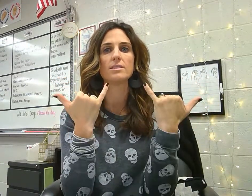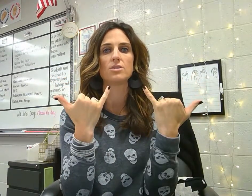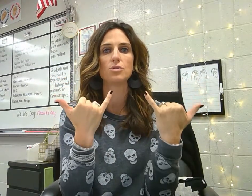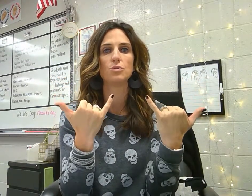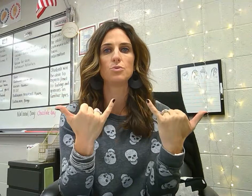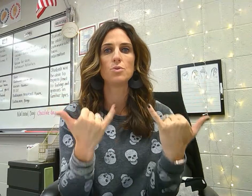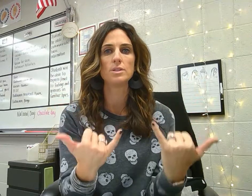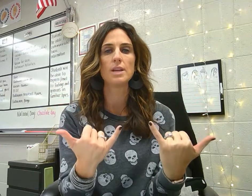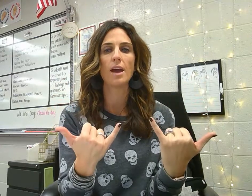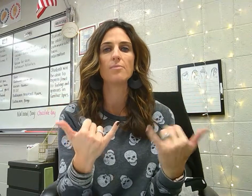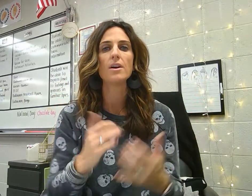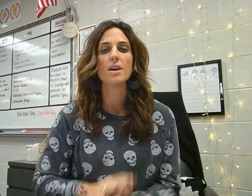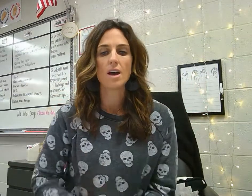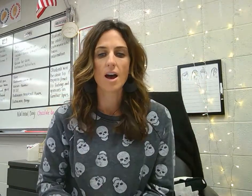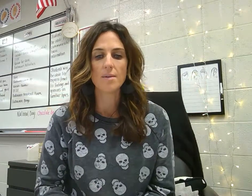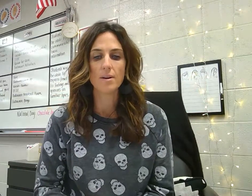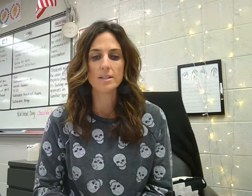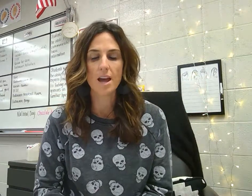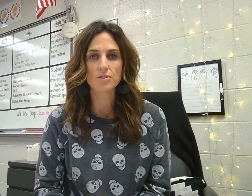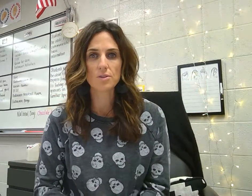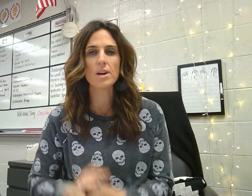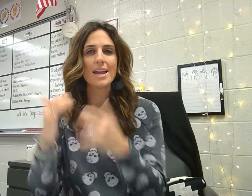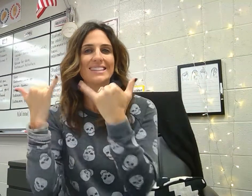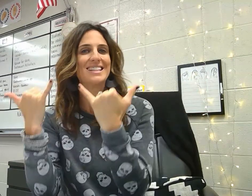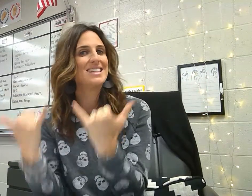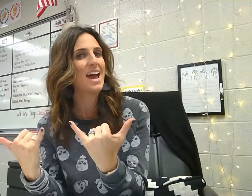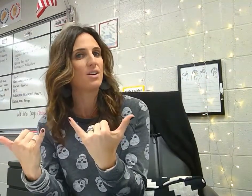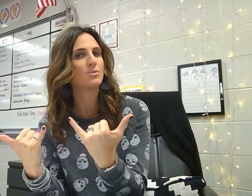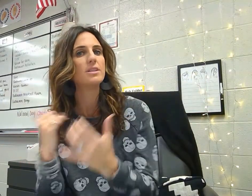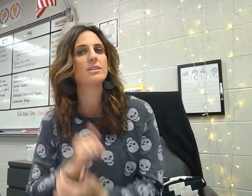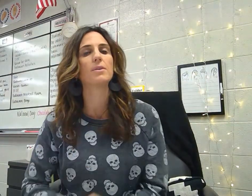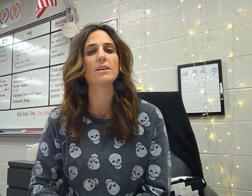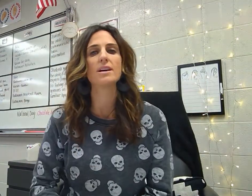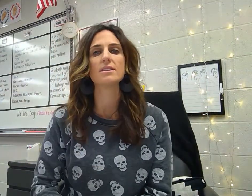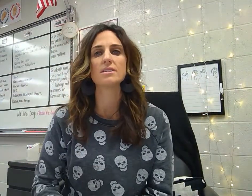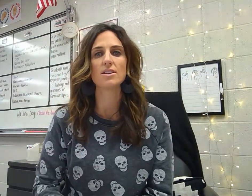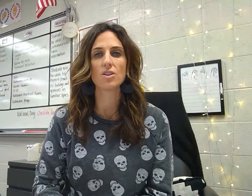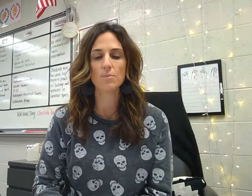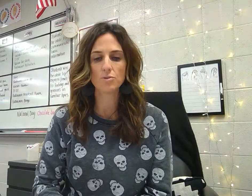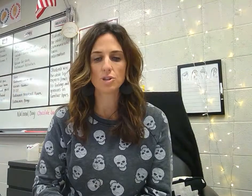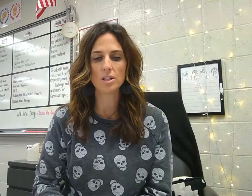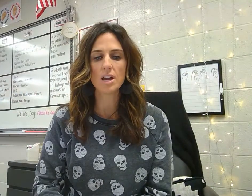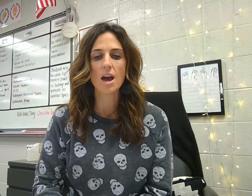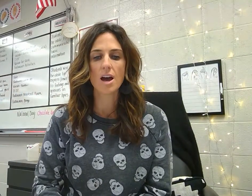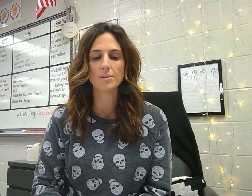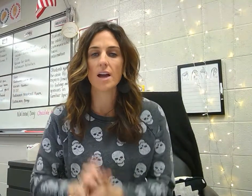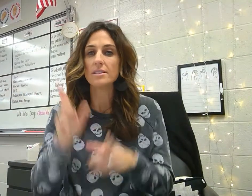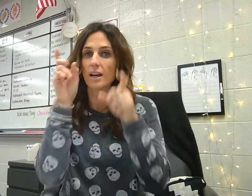hands, today. Next to it, now. It typically has a singular motion. A lot of